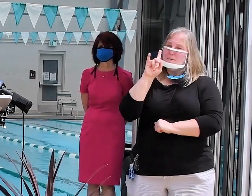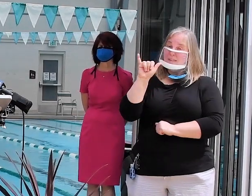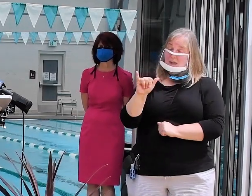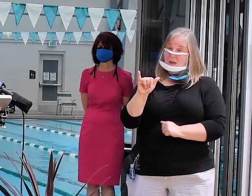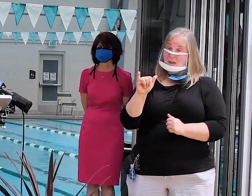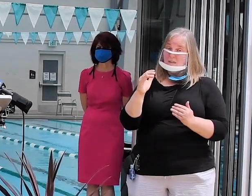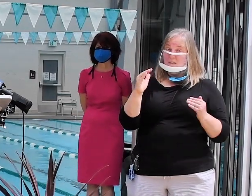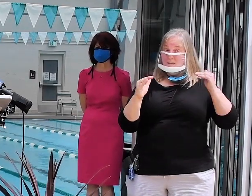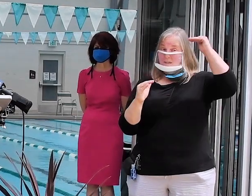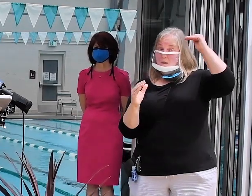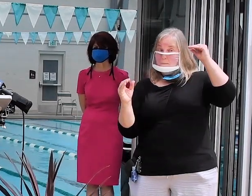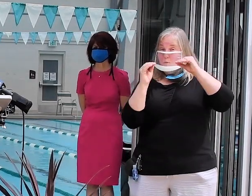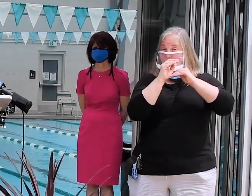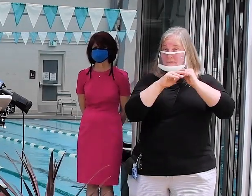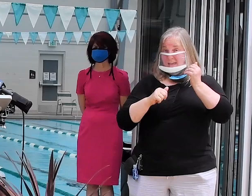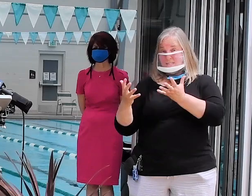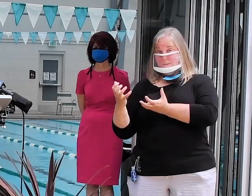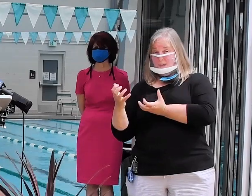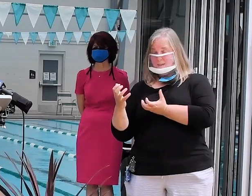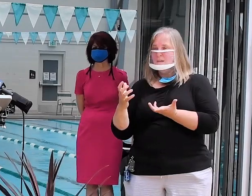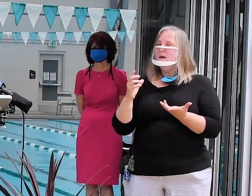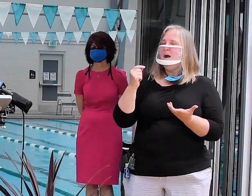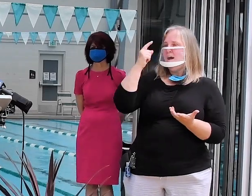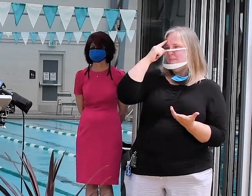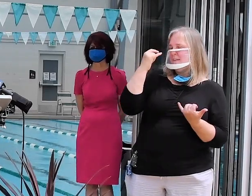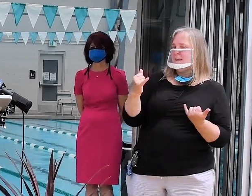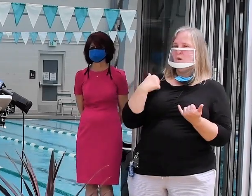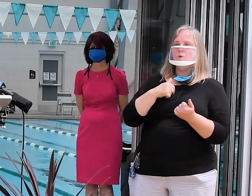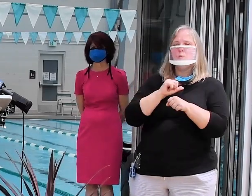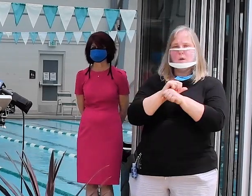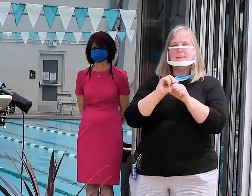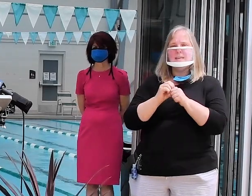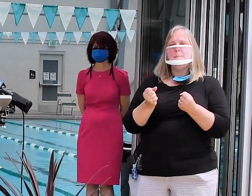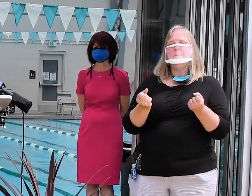than demand. I think right now we are working in a